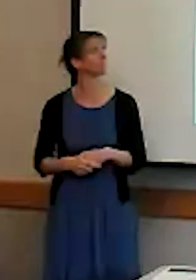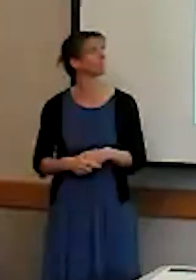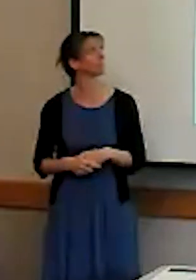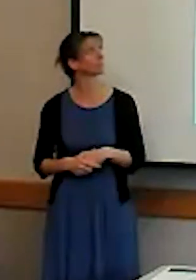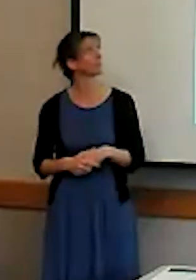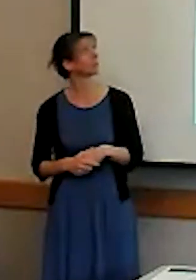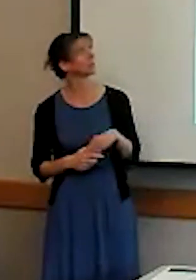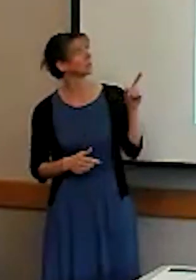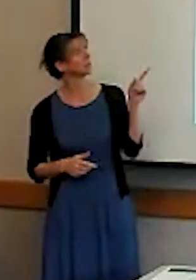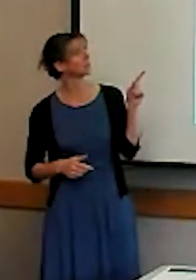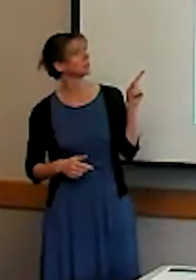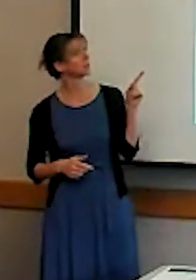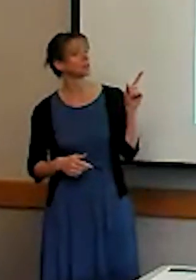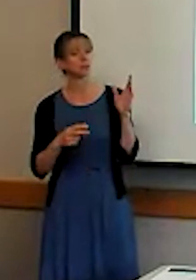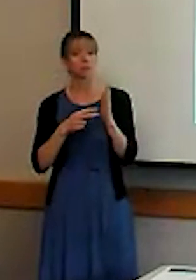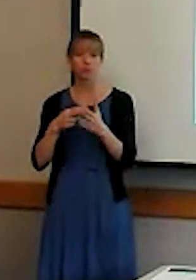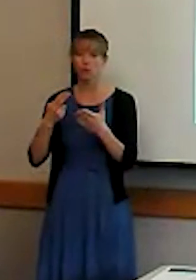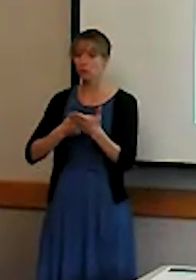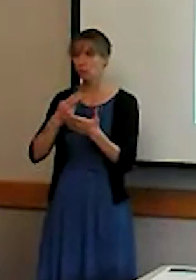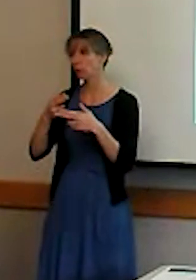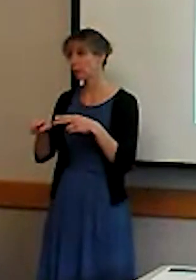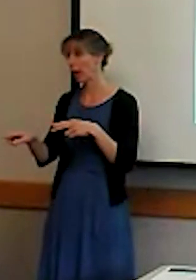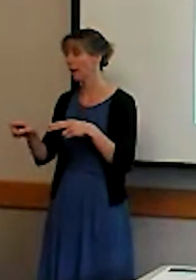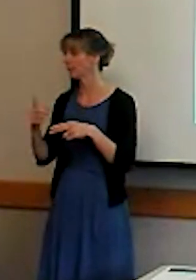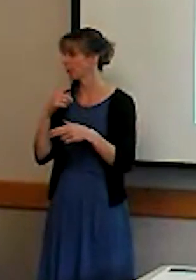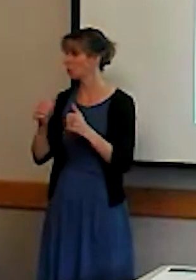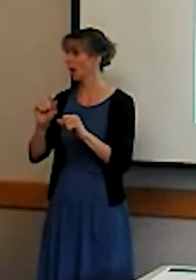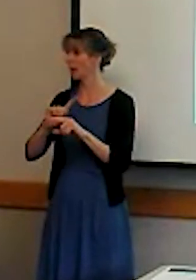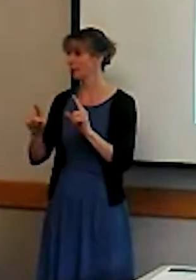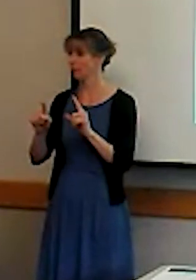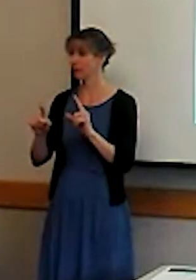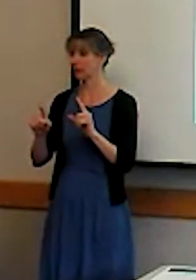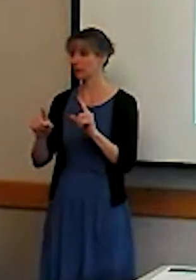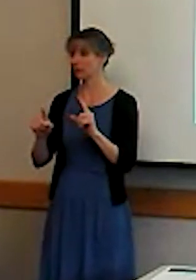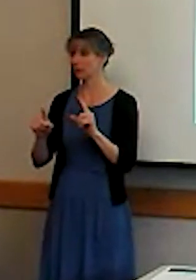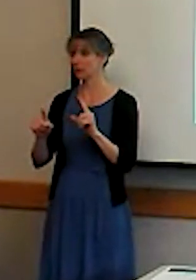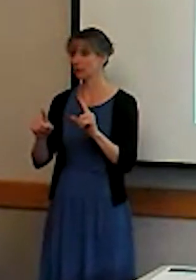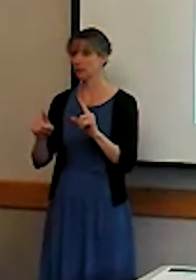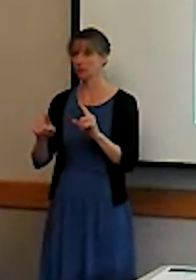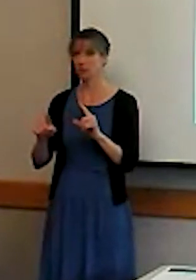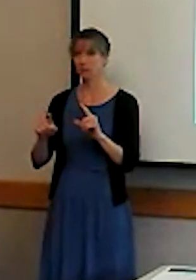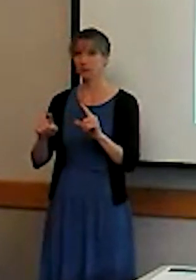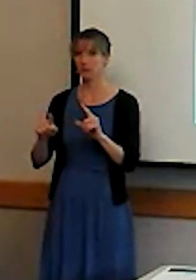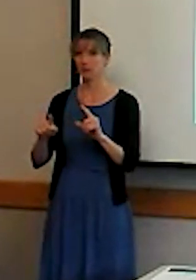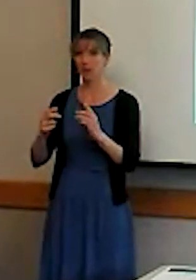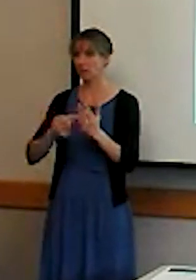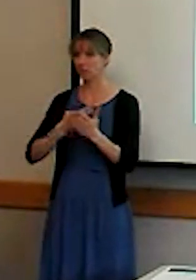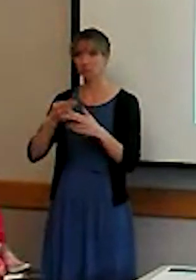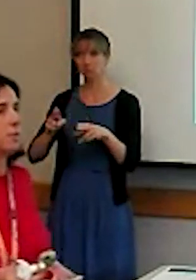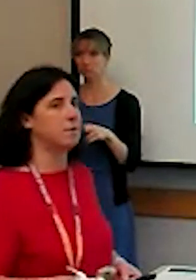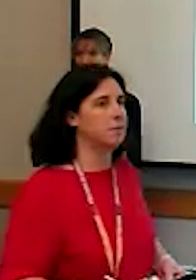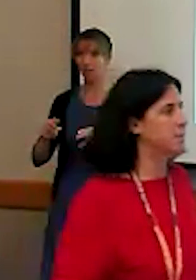Then we have some different utensils. Has anybody tried any different utensils? Yeah,